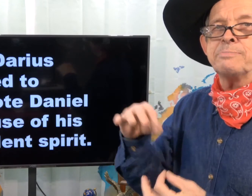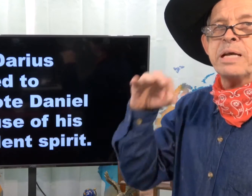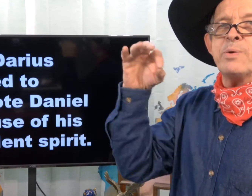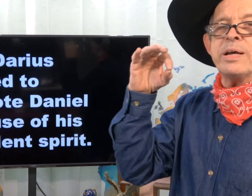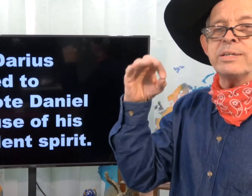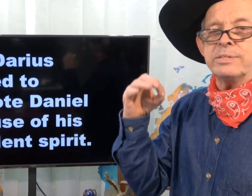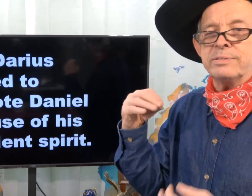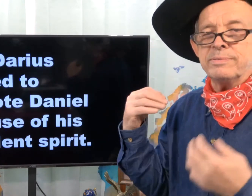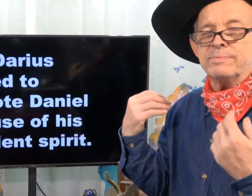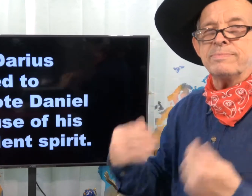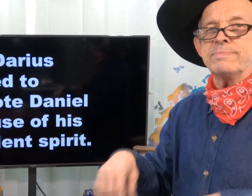spirit.